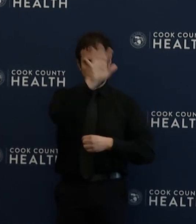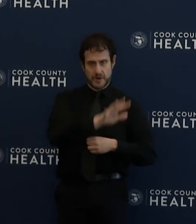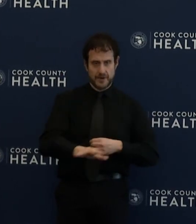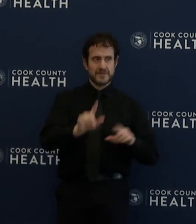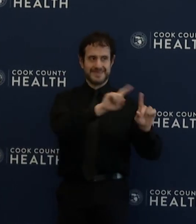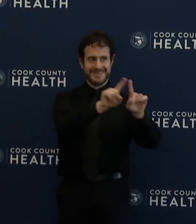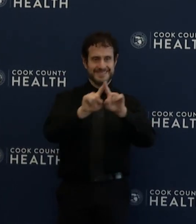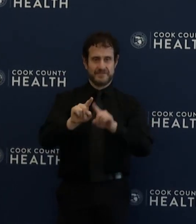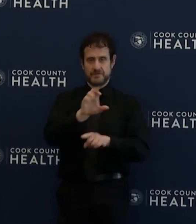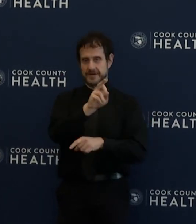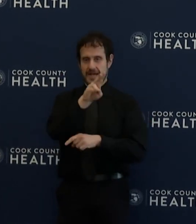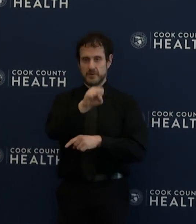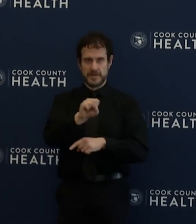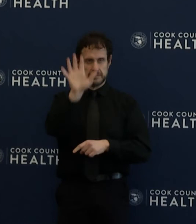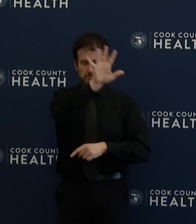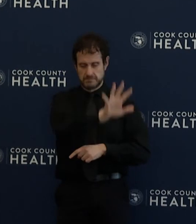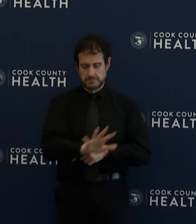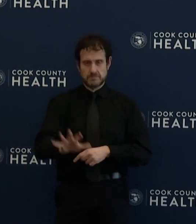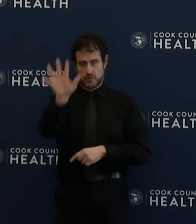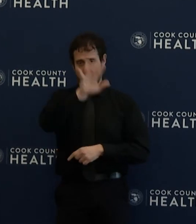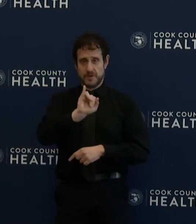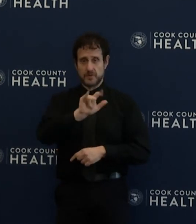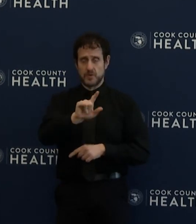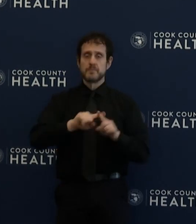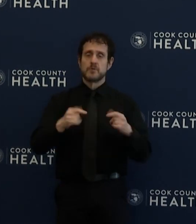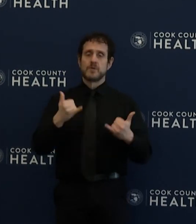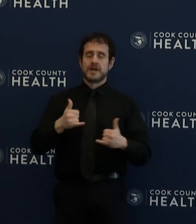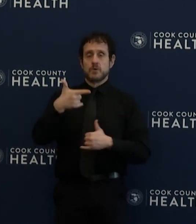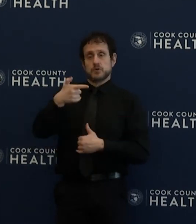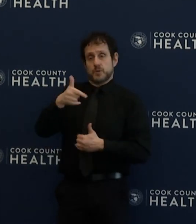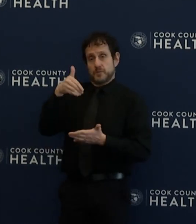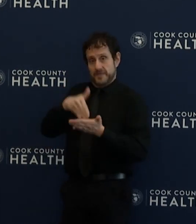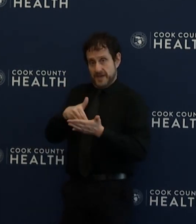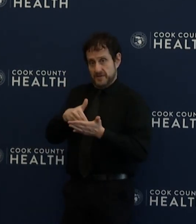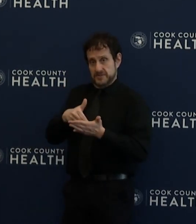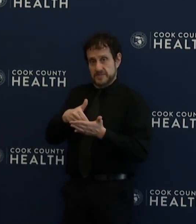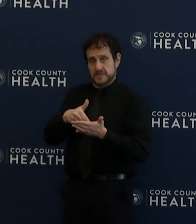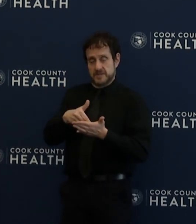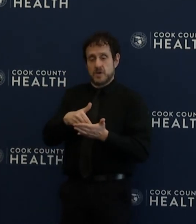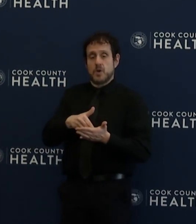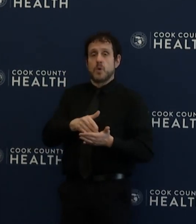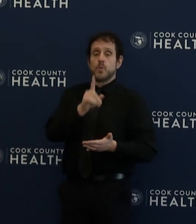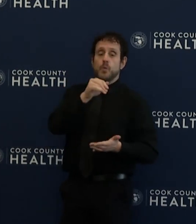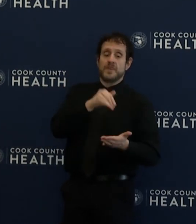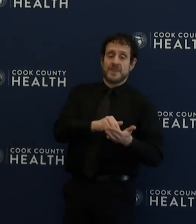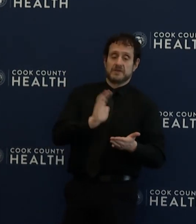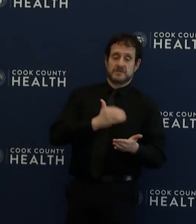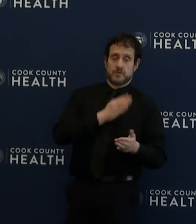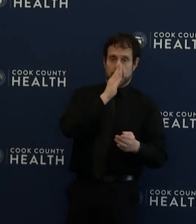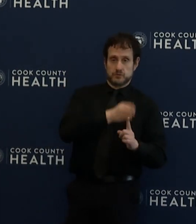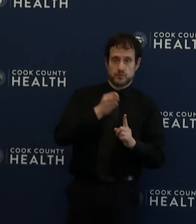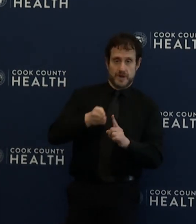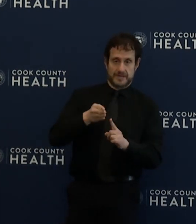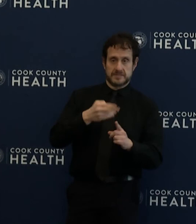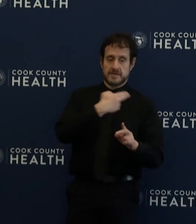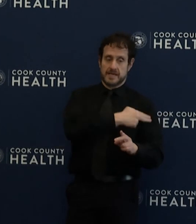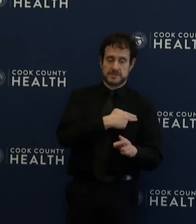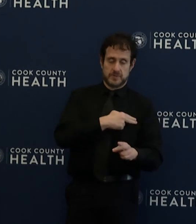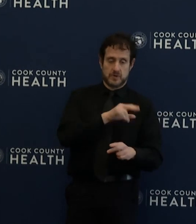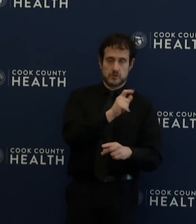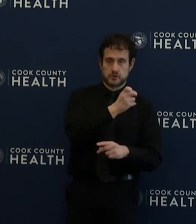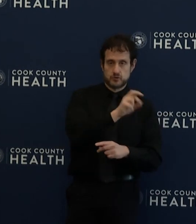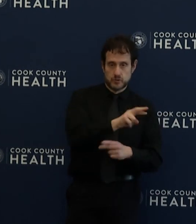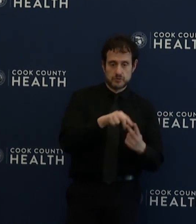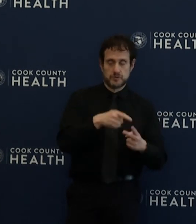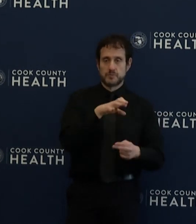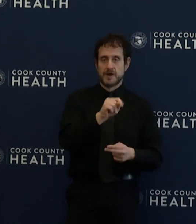be able to share those numbers. But the 21,000 right now is the public health division that we're over and our direct health system as Cook County